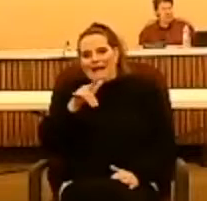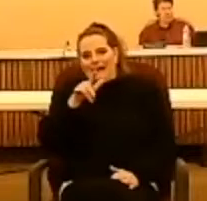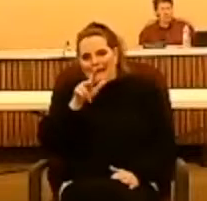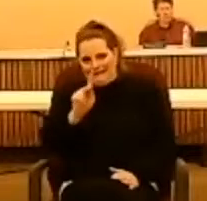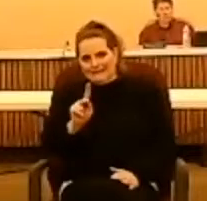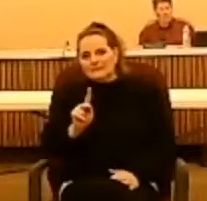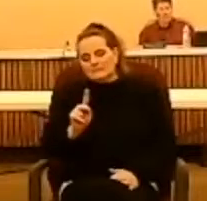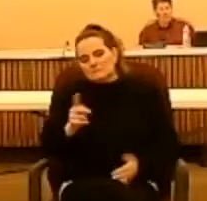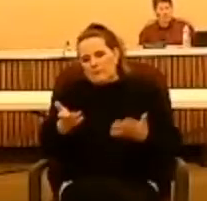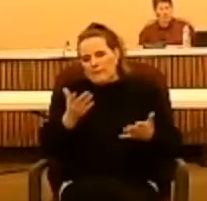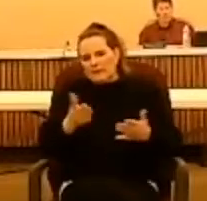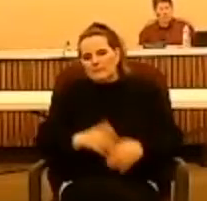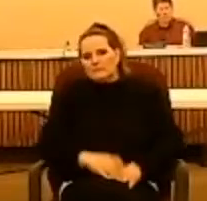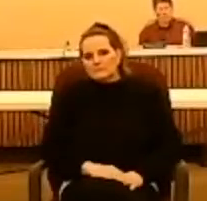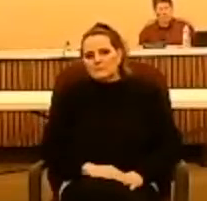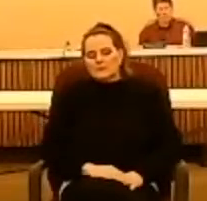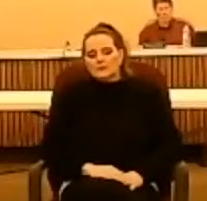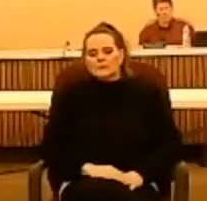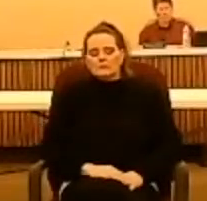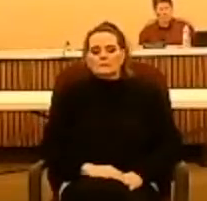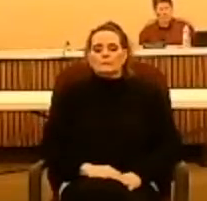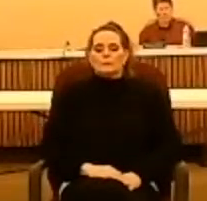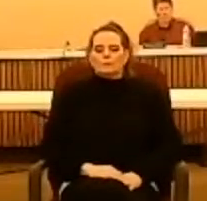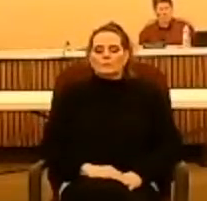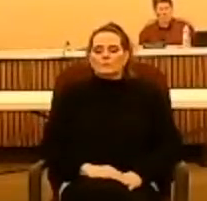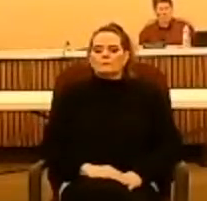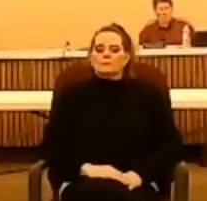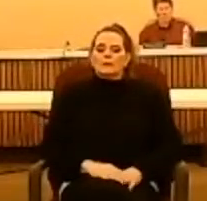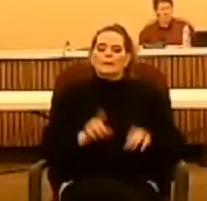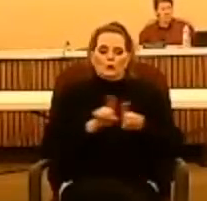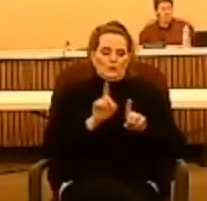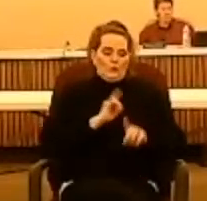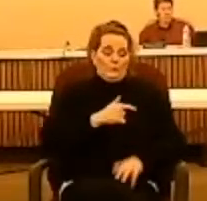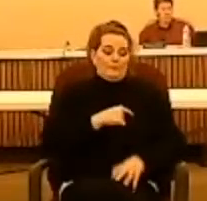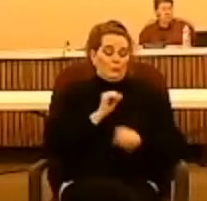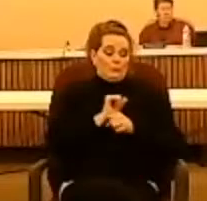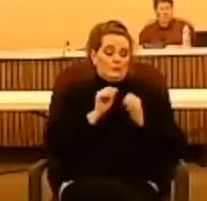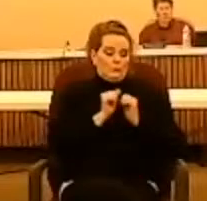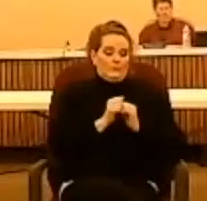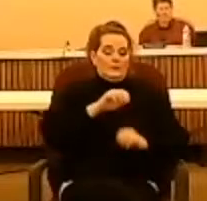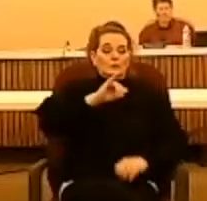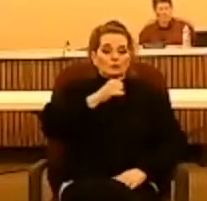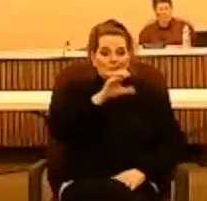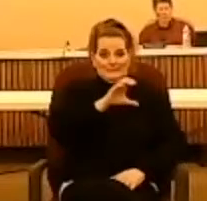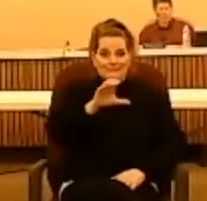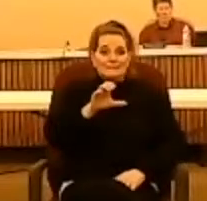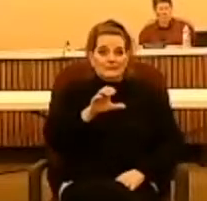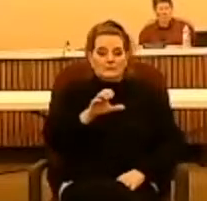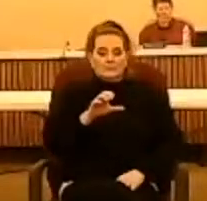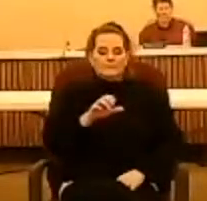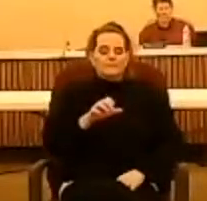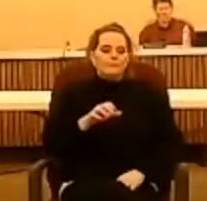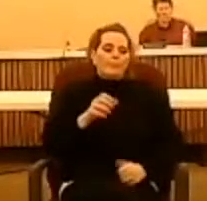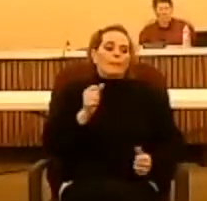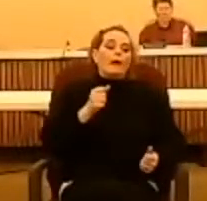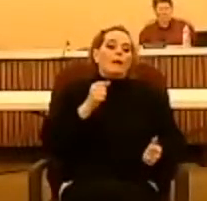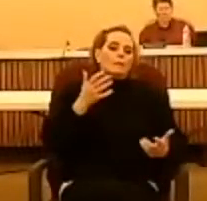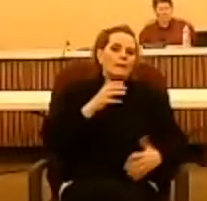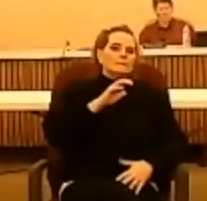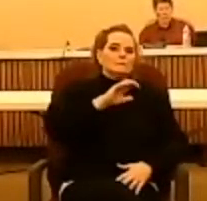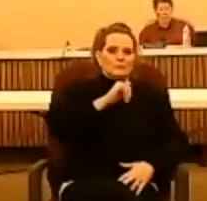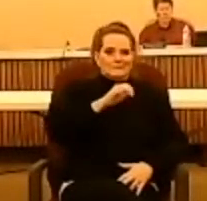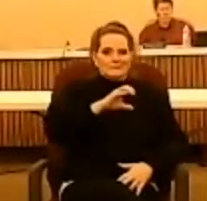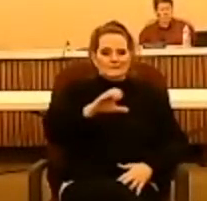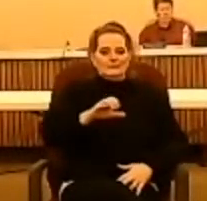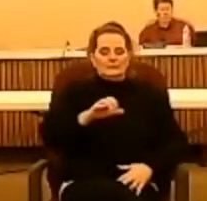land there. And then we've also been working with the JCC. A lot of parts of the JCC are